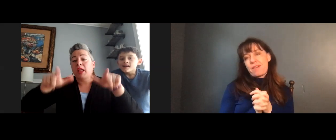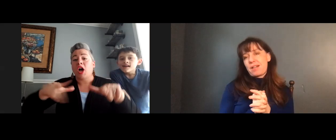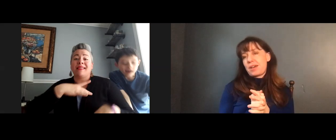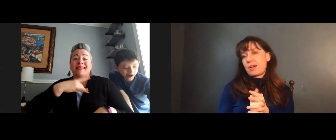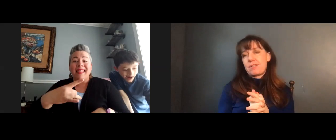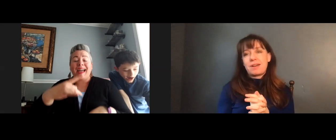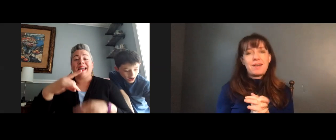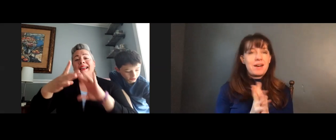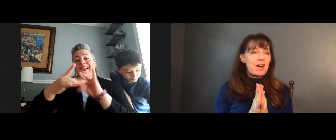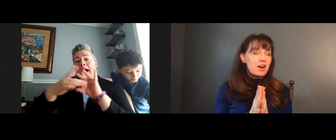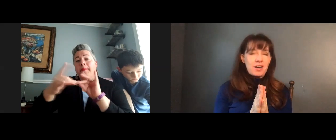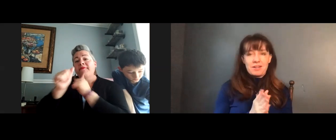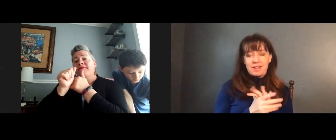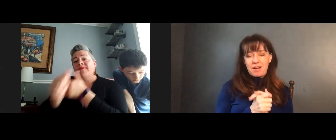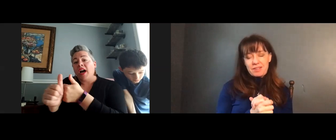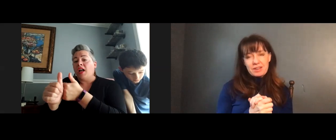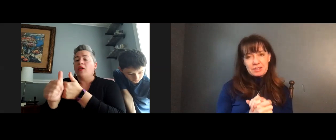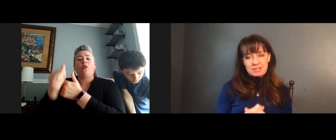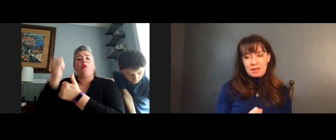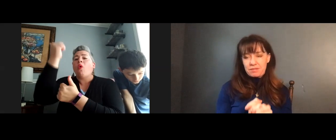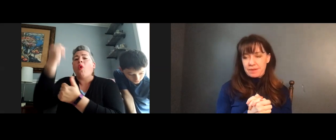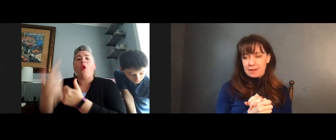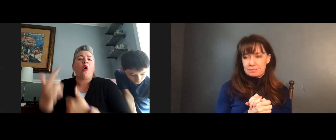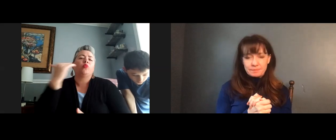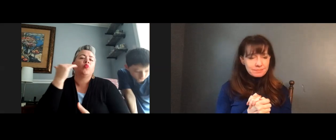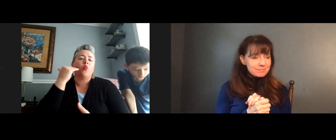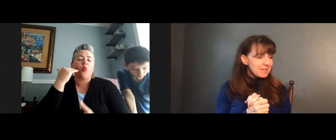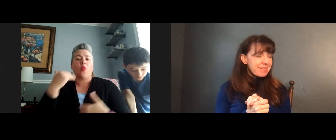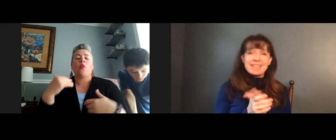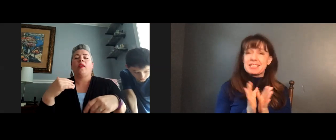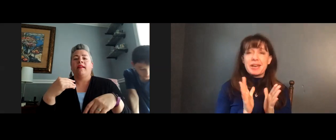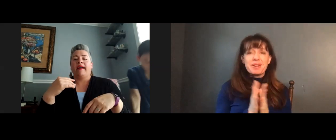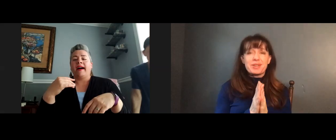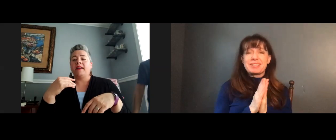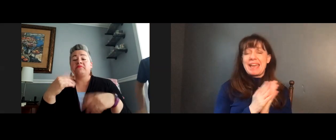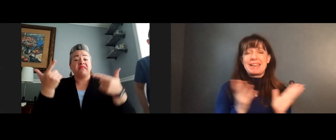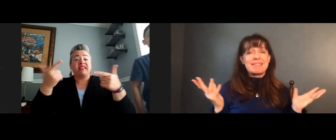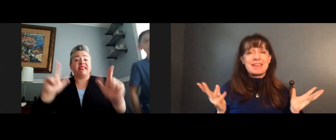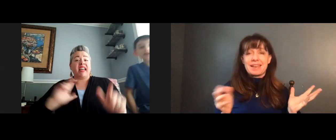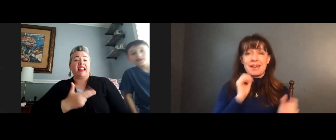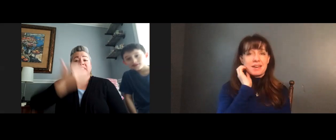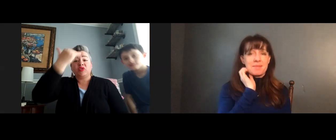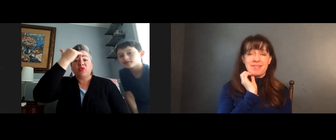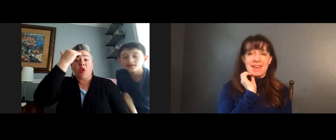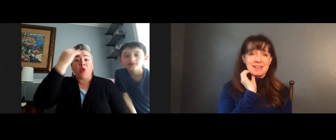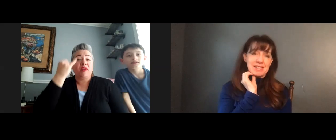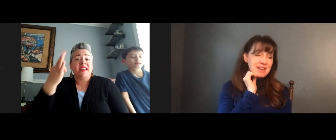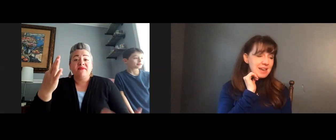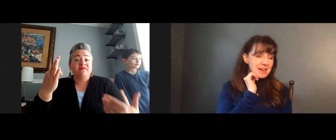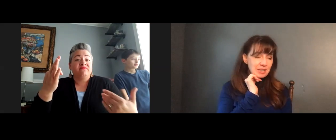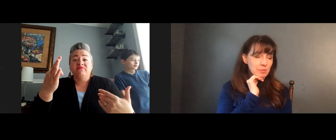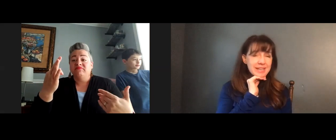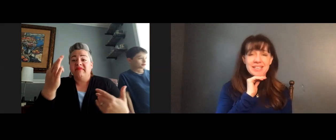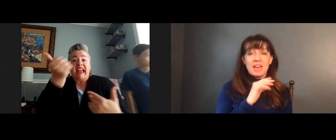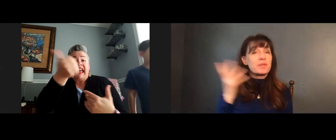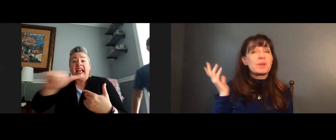follow all all that good stuff um let us know if there's anything um that uh